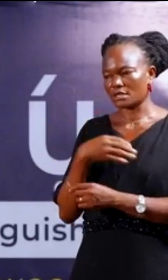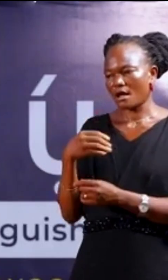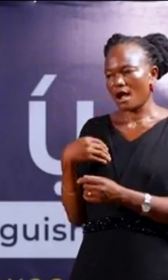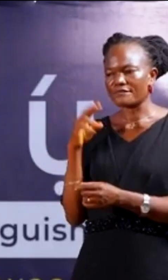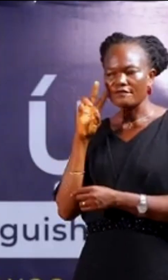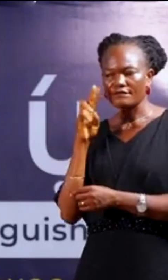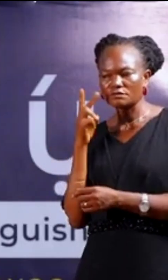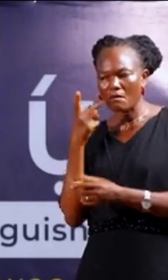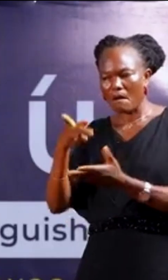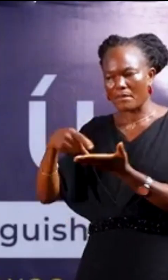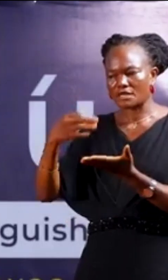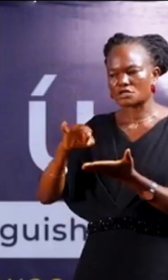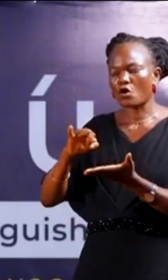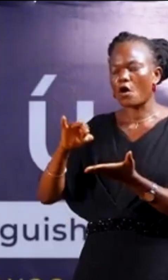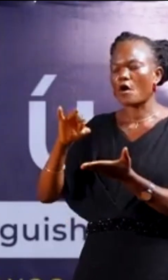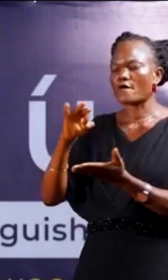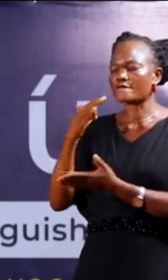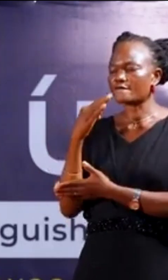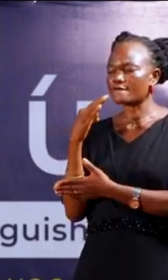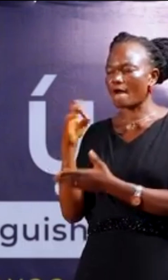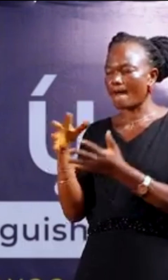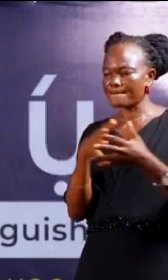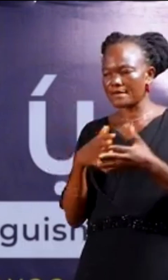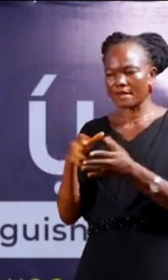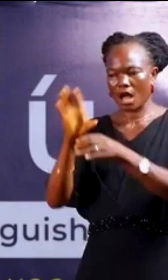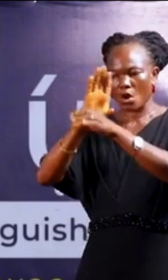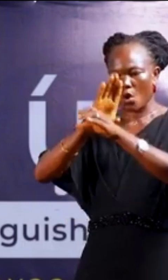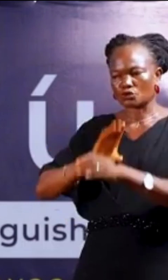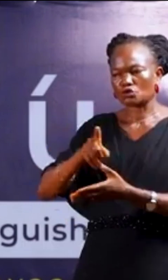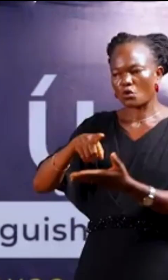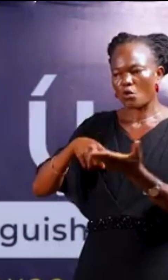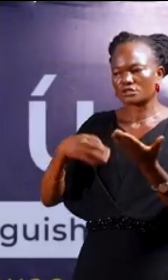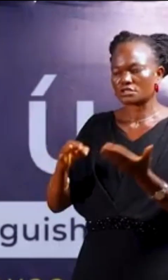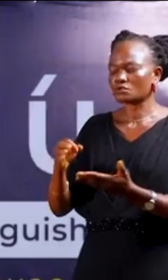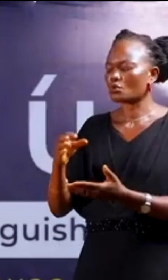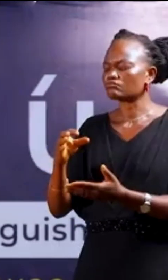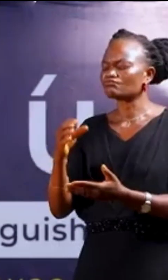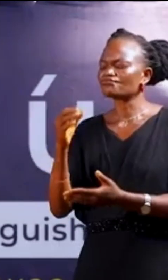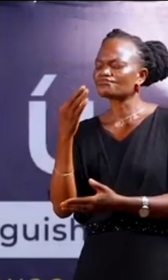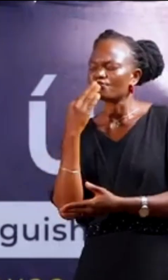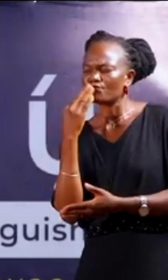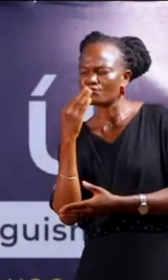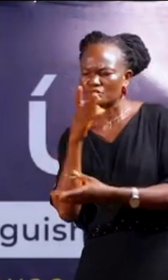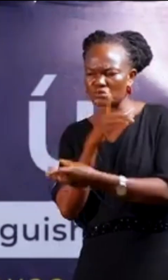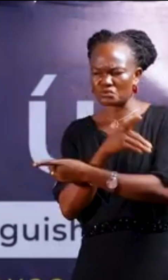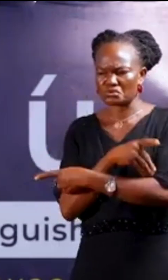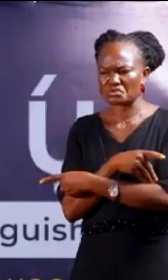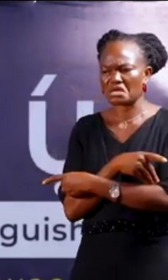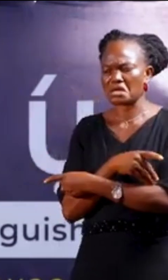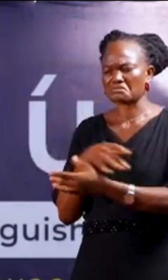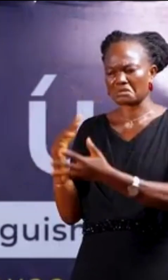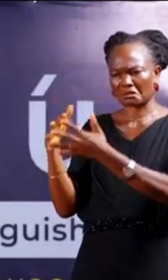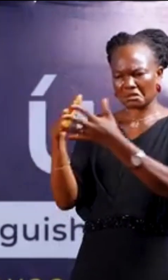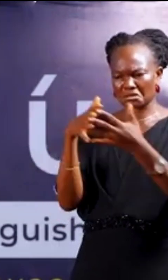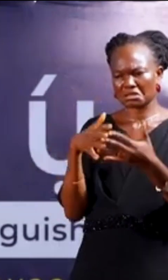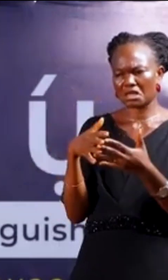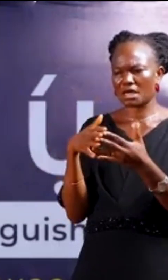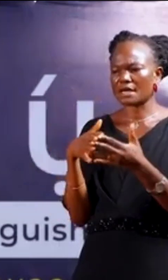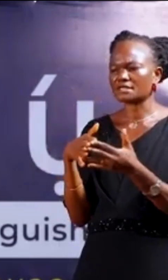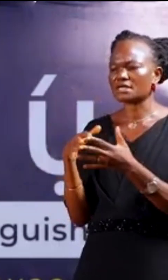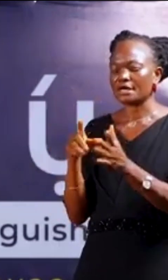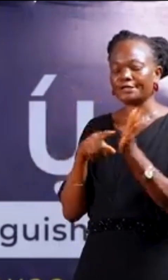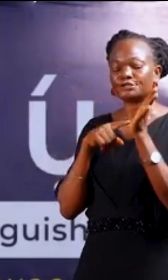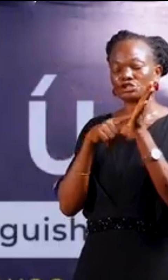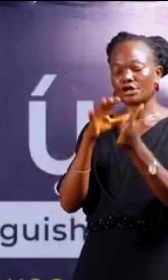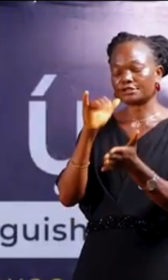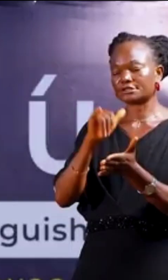parts of American food, culture, or what is called soul food today in southern United States,